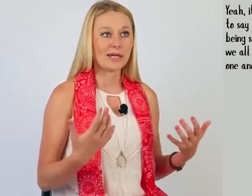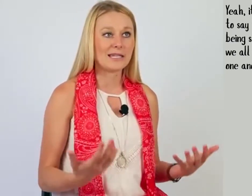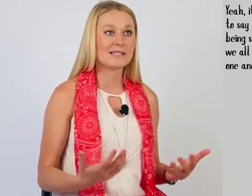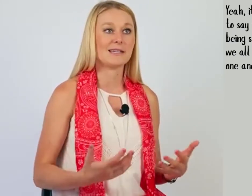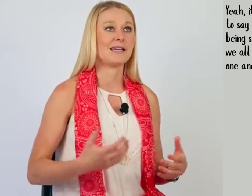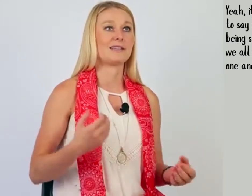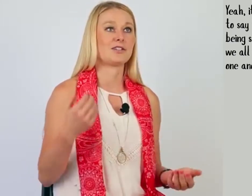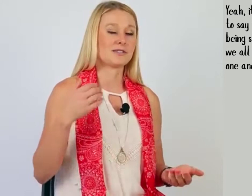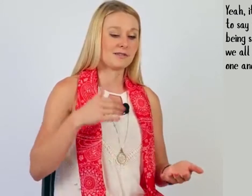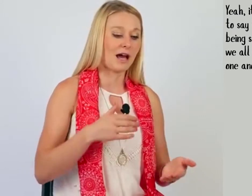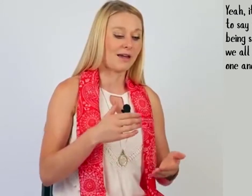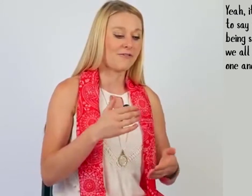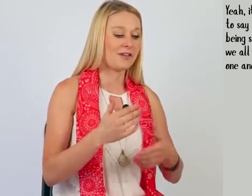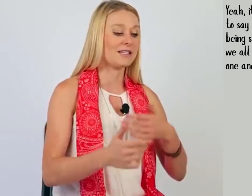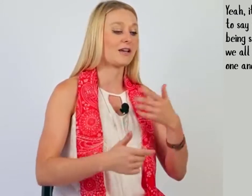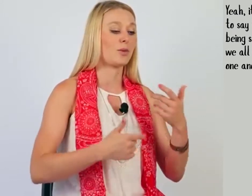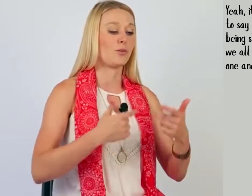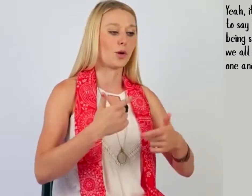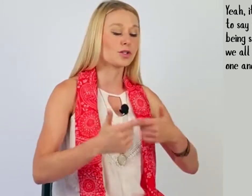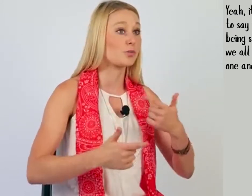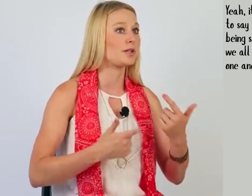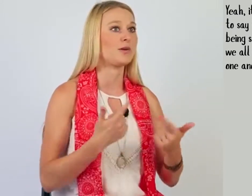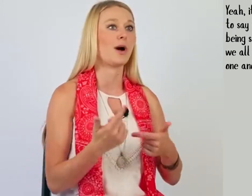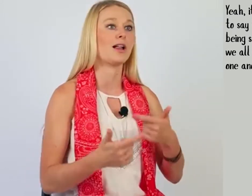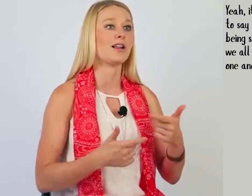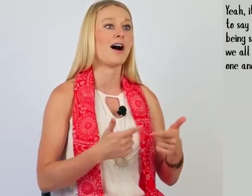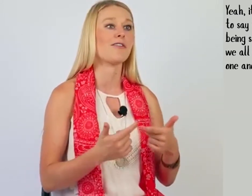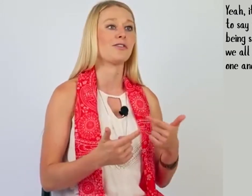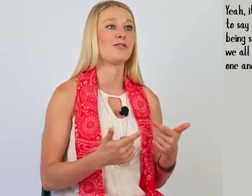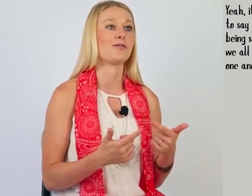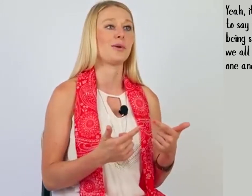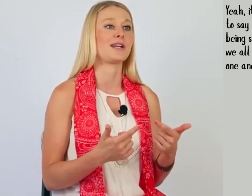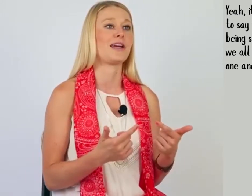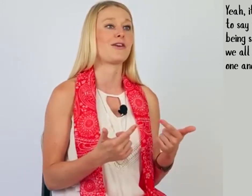easy. And just, I feel like we worked really well off of one another.